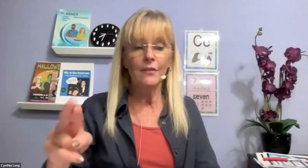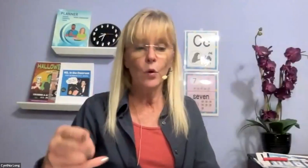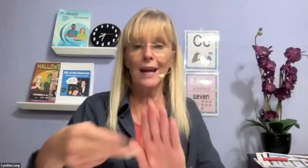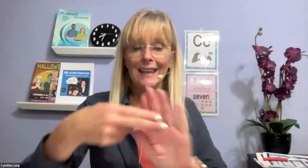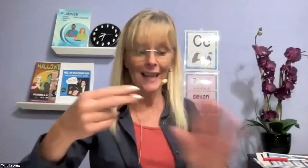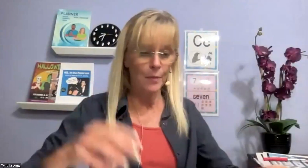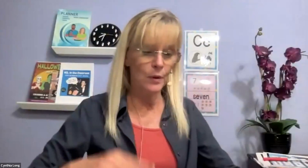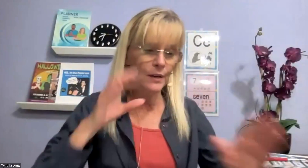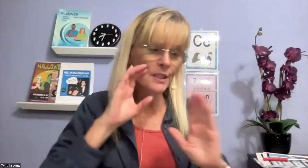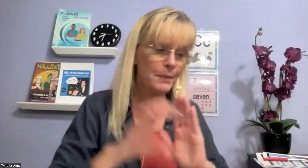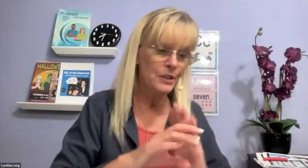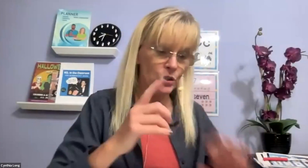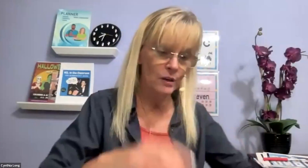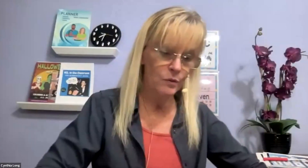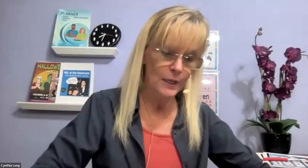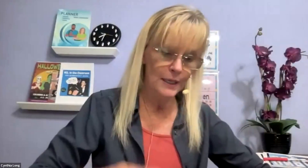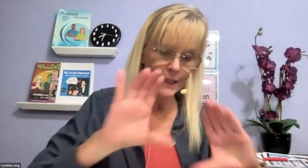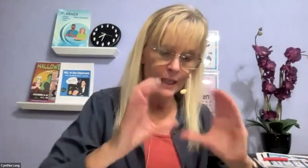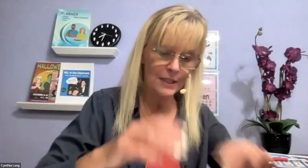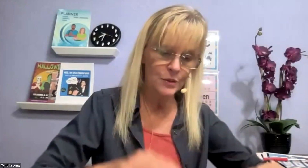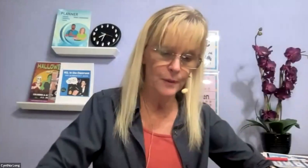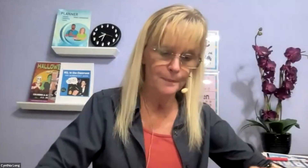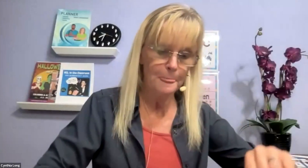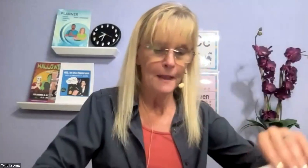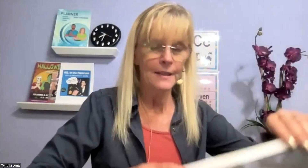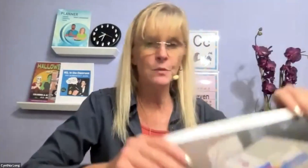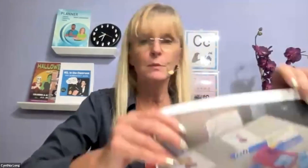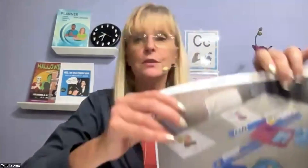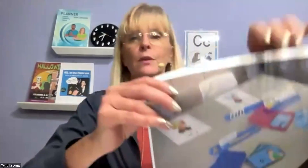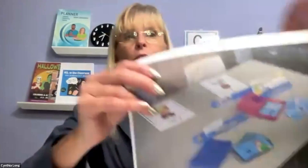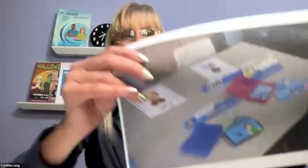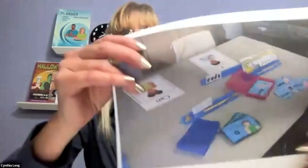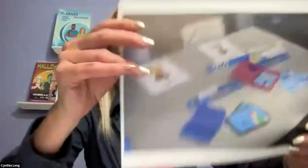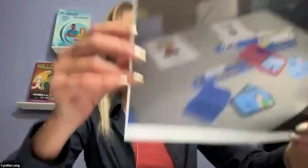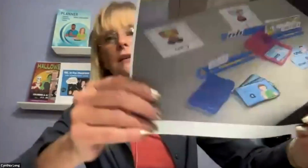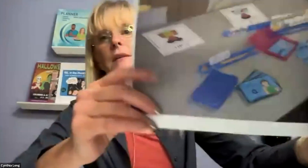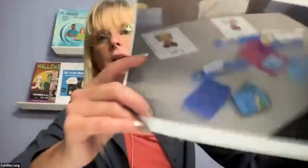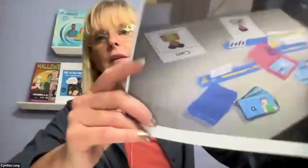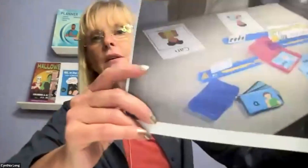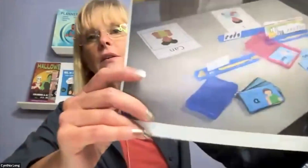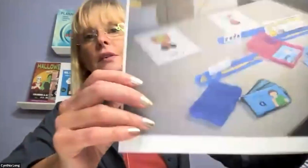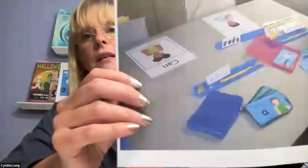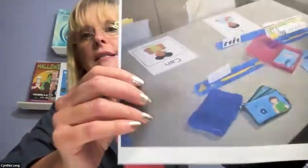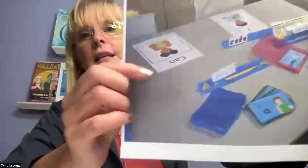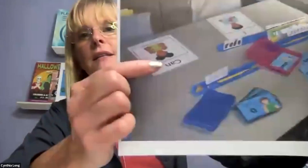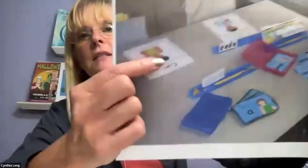for a label. Here's a picture of one in the classroom. This one was on their desk. I don't know if you can see this